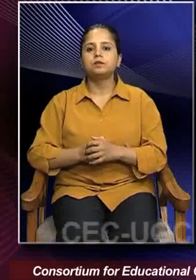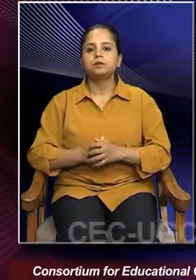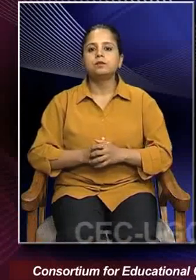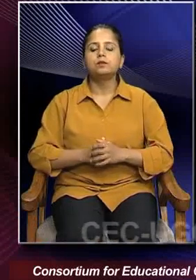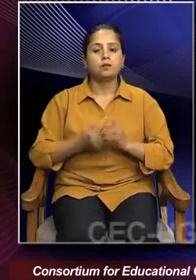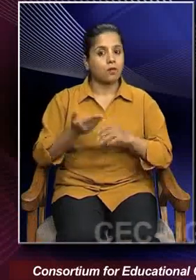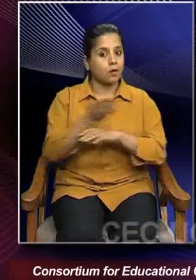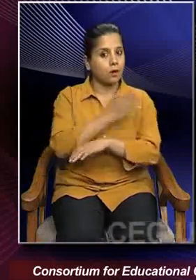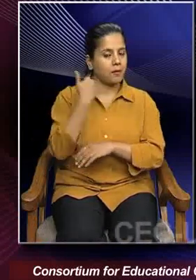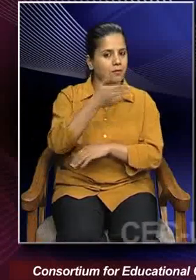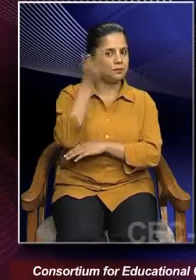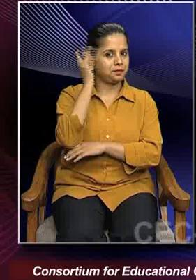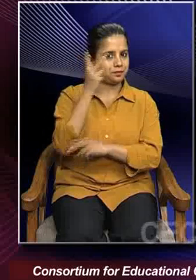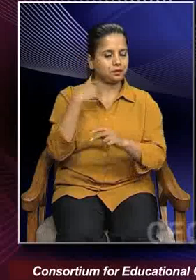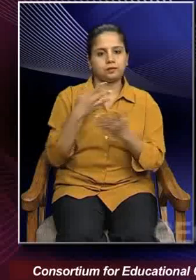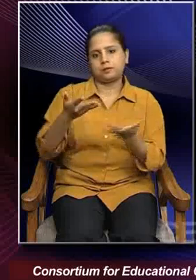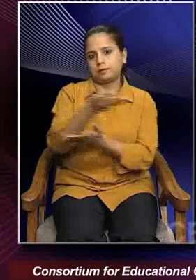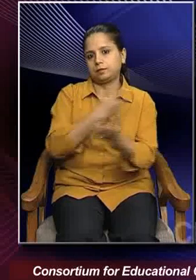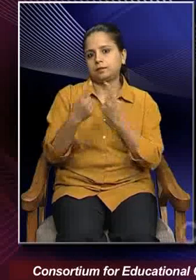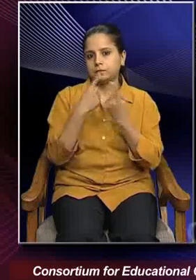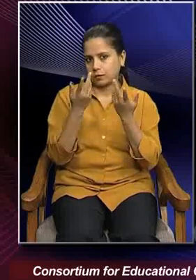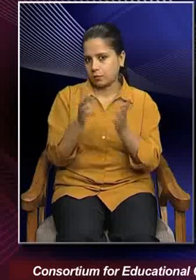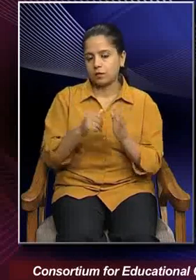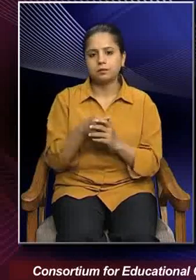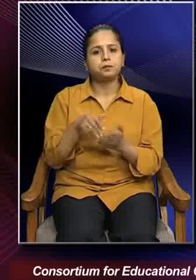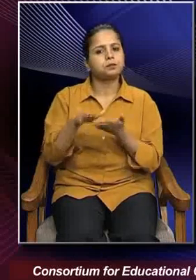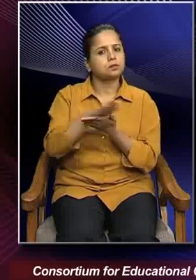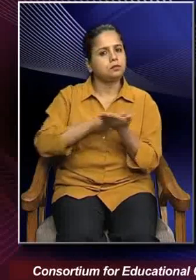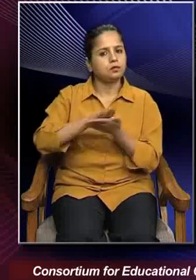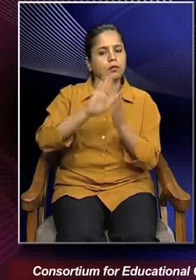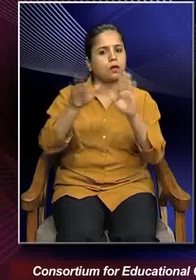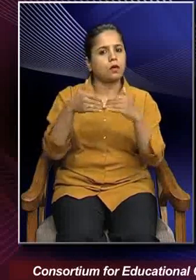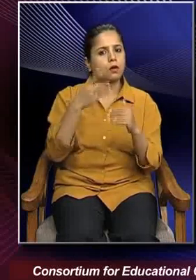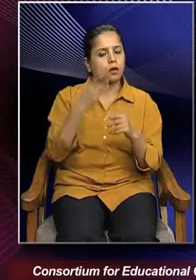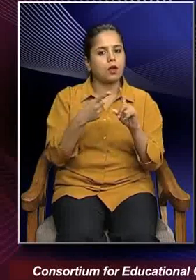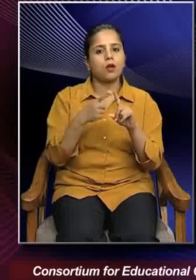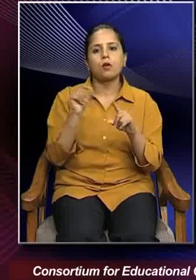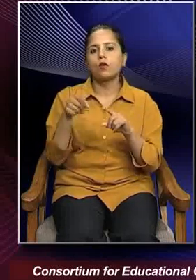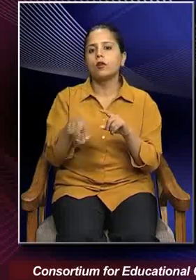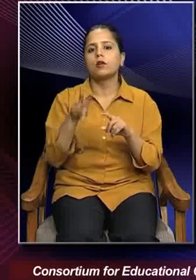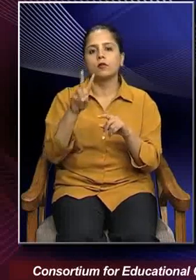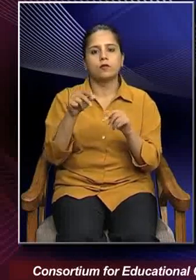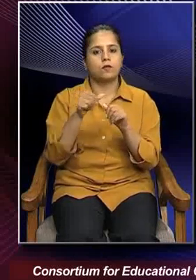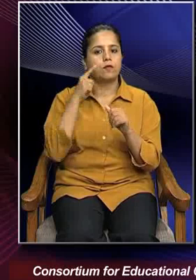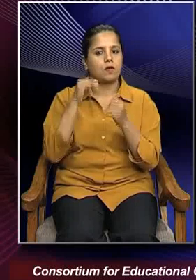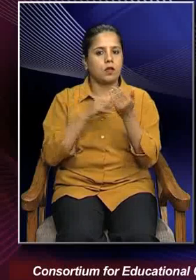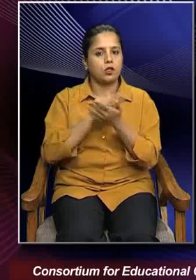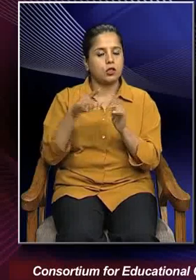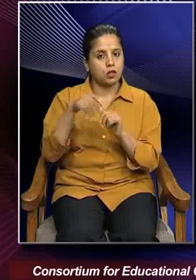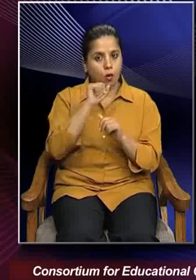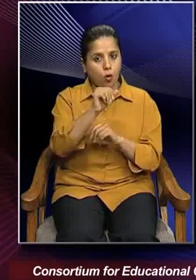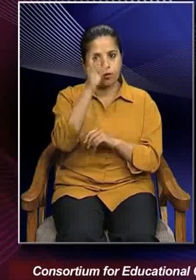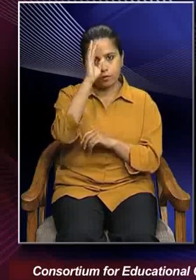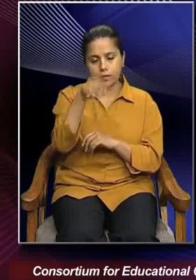In the previous lecture, we discussed a basic introduction of Vaiśeṣika Philosophy, what